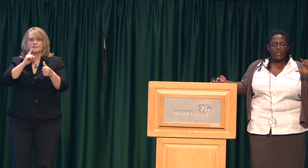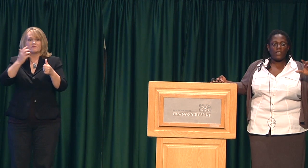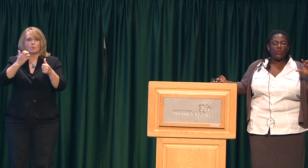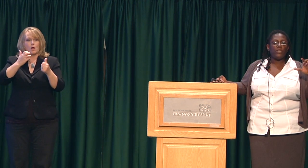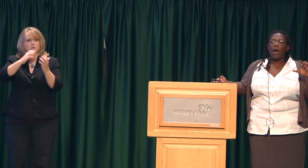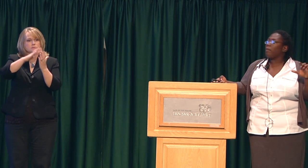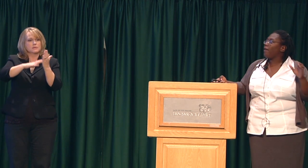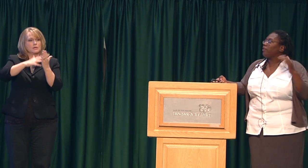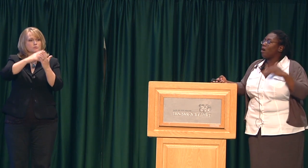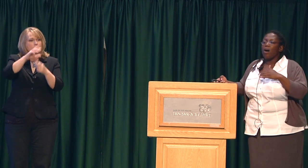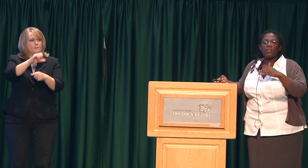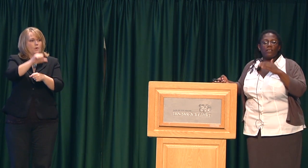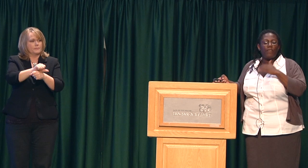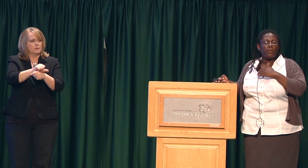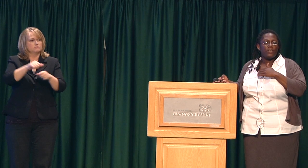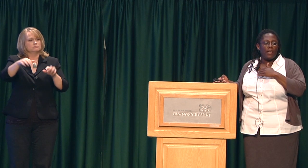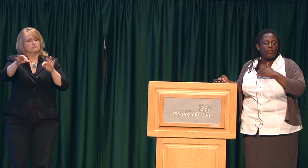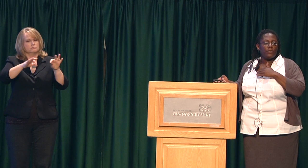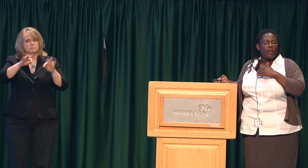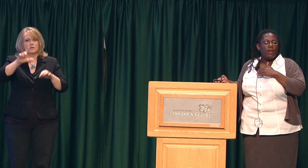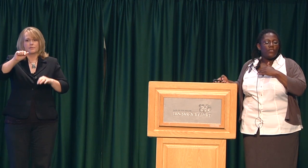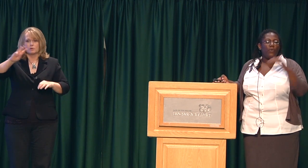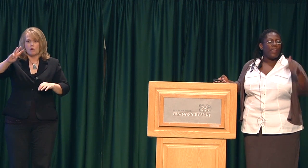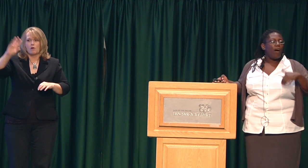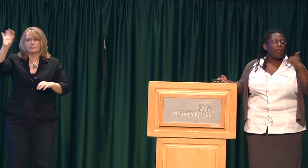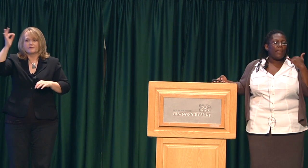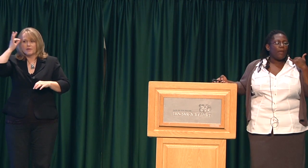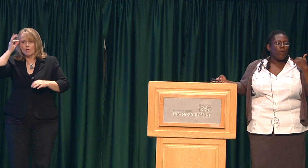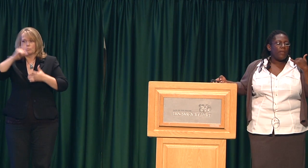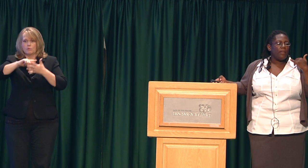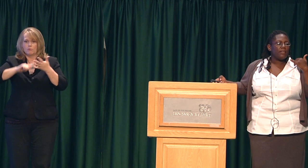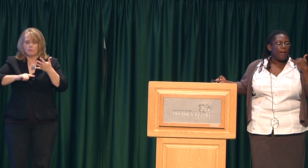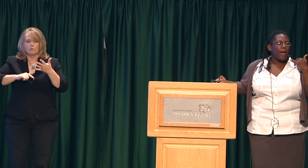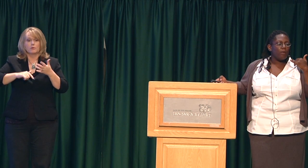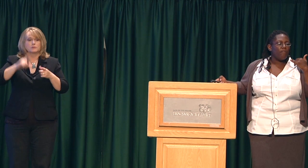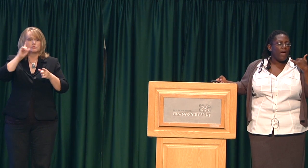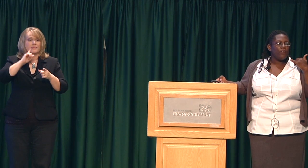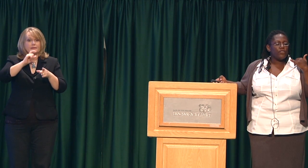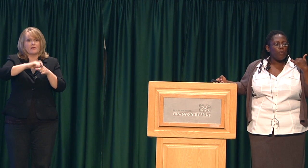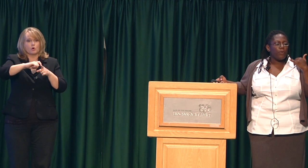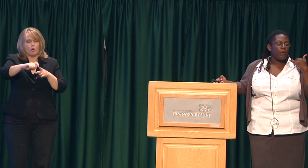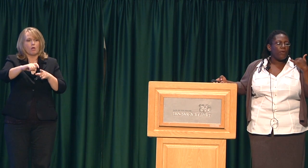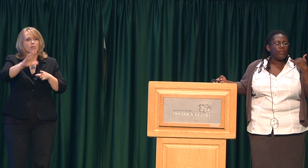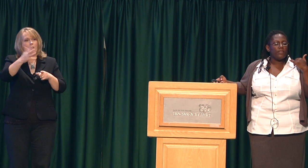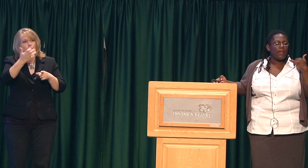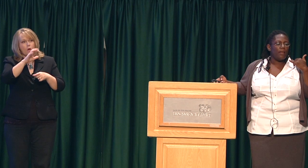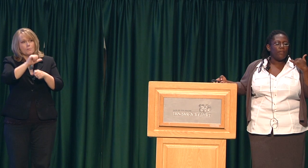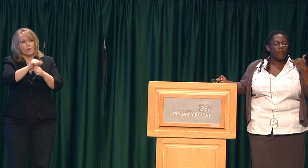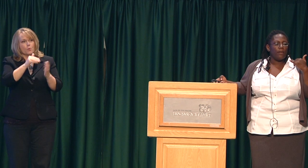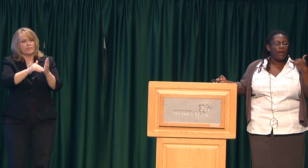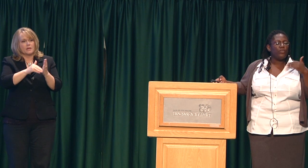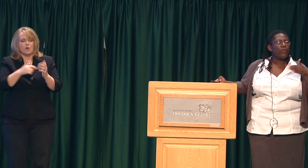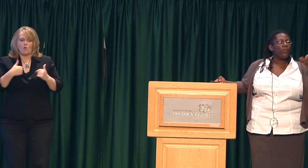that first section, we talk about the laws and the federal standards. So when they call and make that appointment and they say, I'm not going to provide an interpreter, and this, that, and